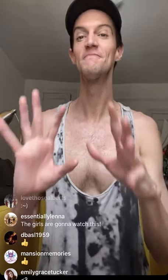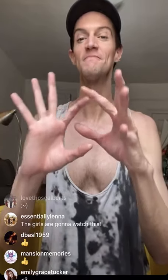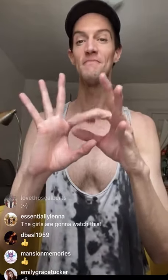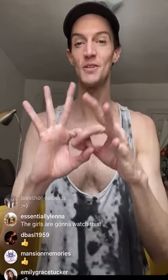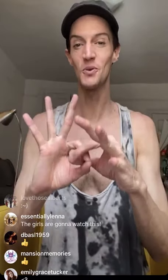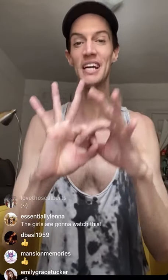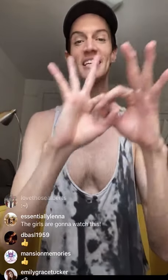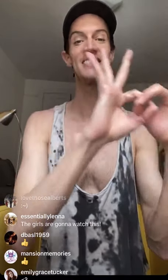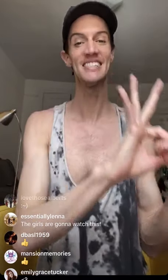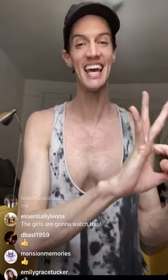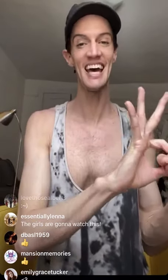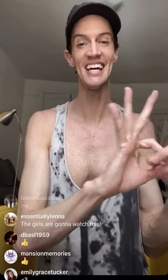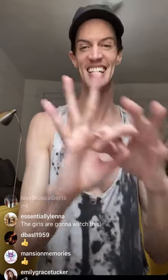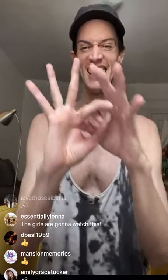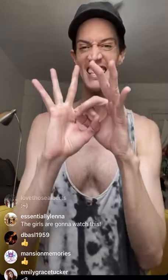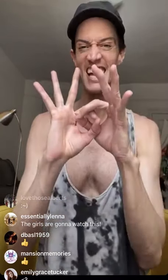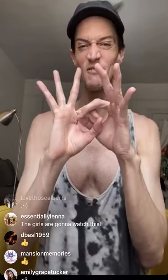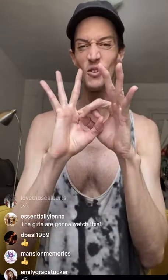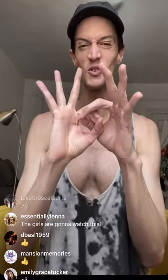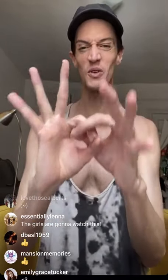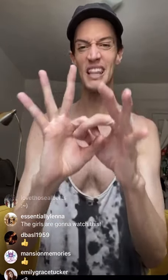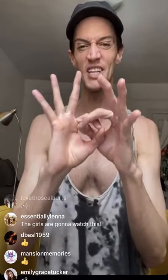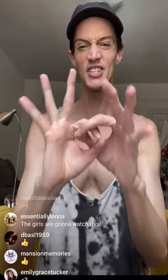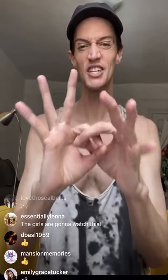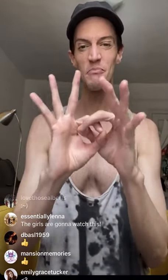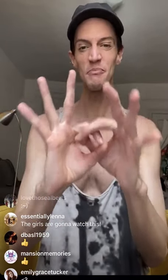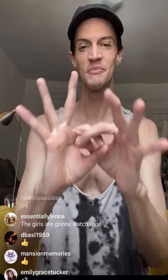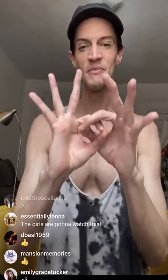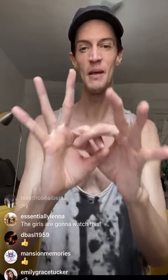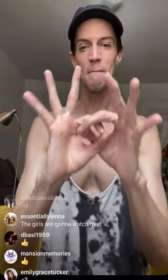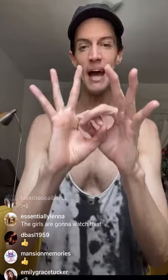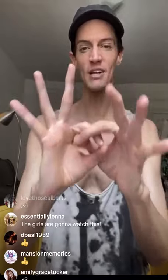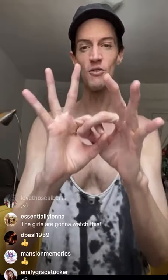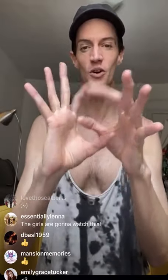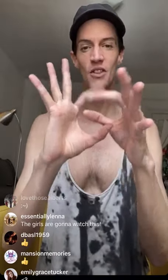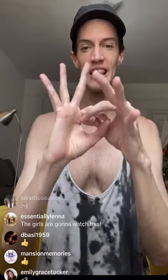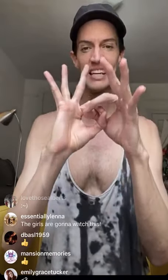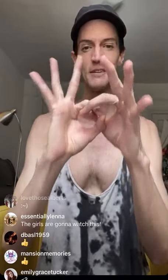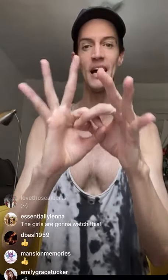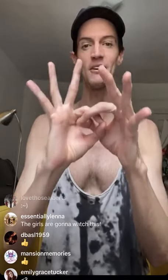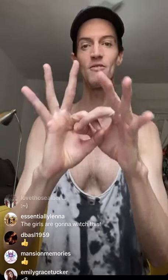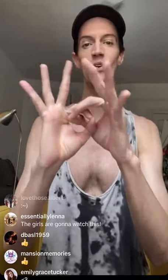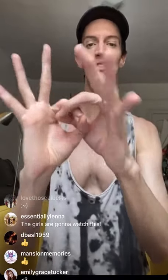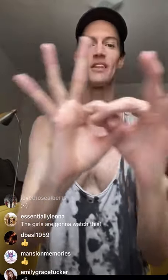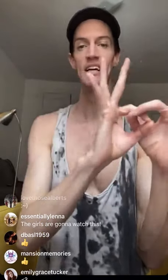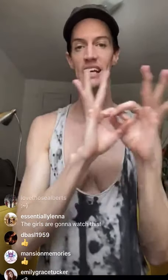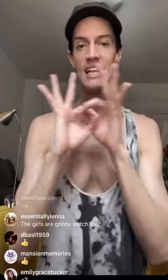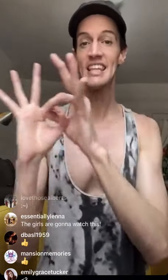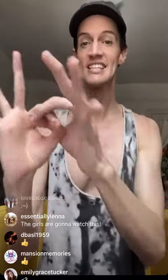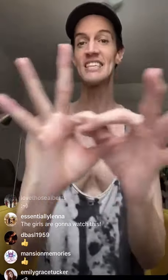The rings, yeah. The sign for relationship, back and forth, linked, back and forth. This is the sign